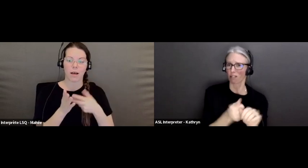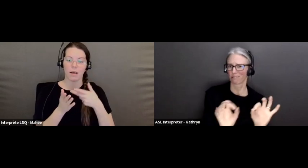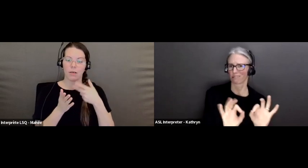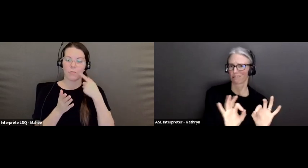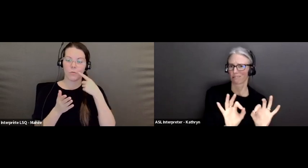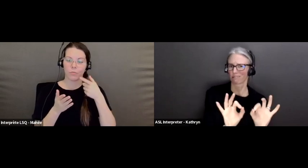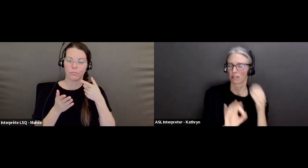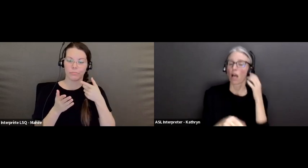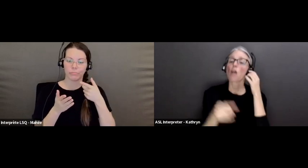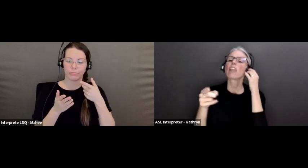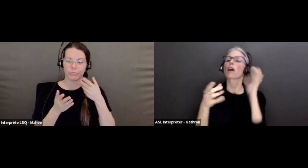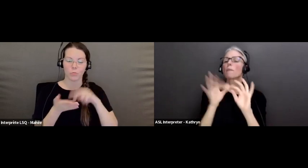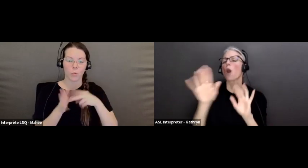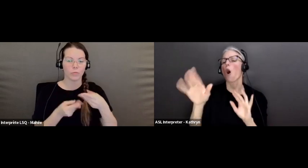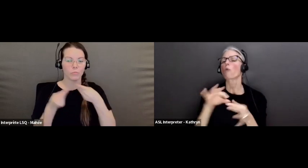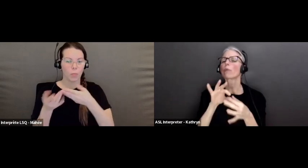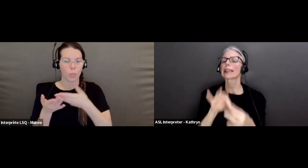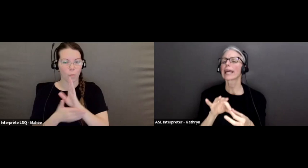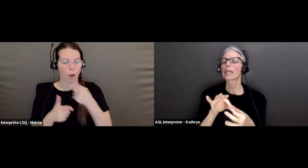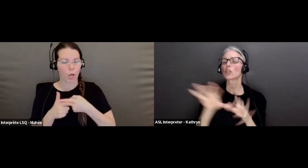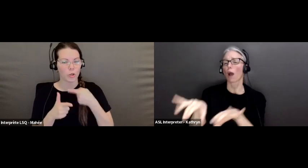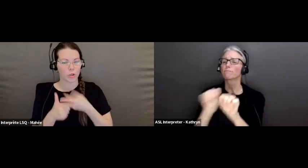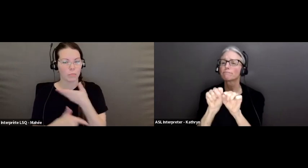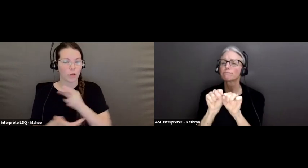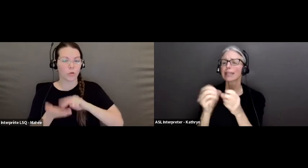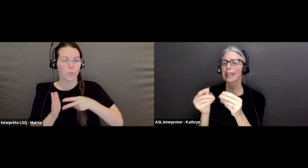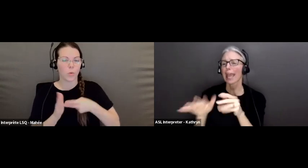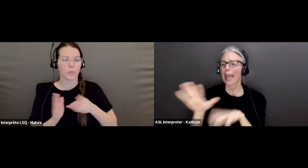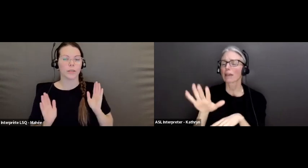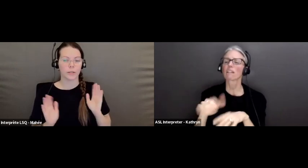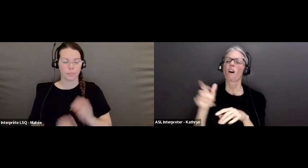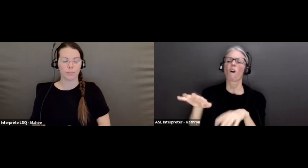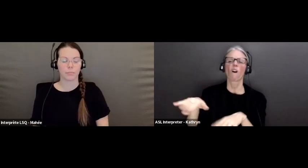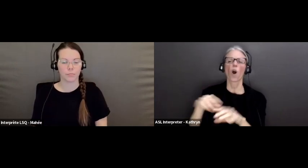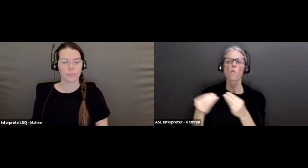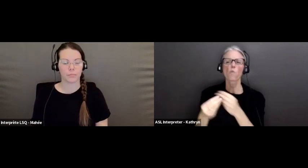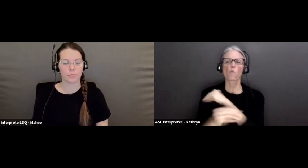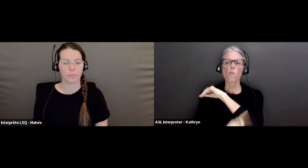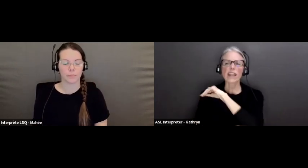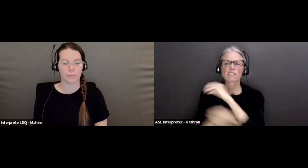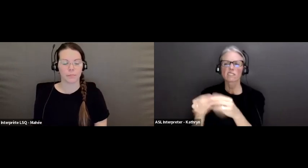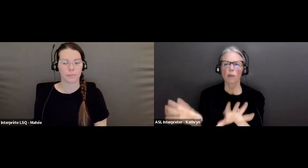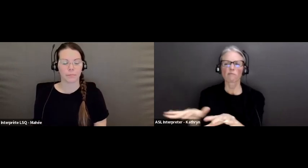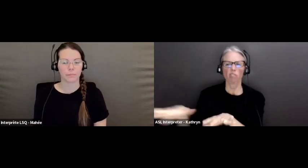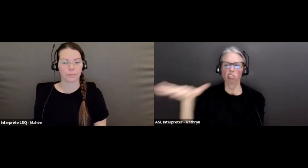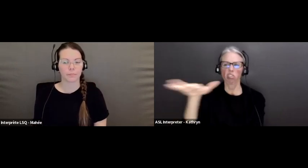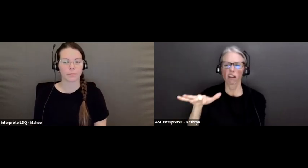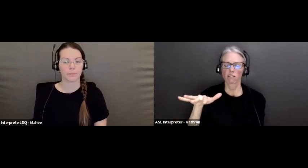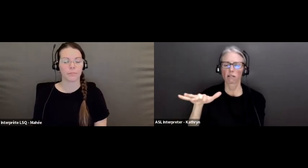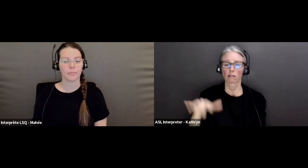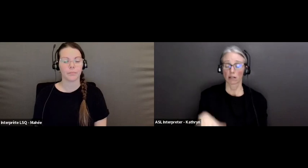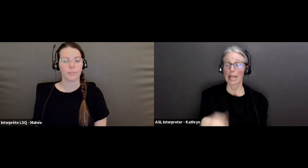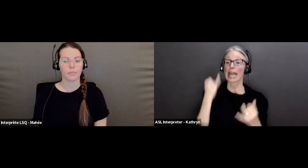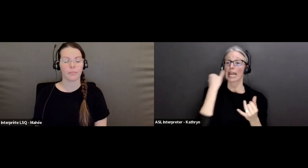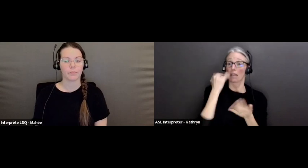permanent adequate housing at eviction sites. Indeed, some have been offered no housing at all or only inappropriate